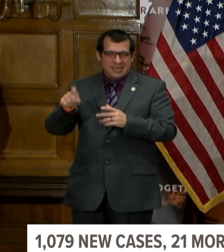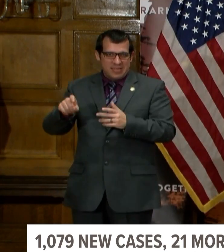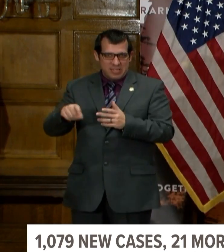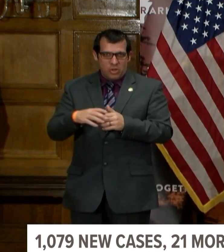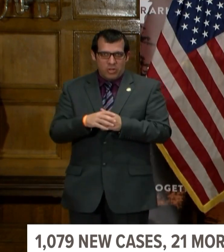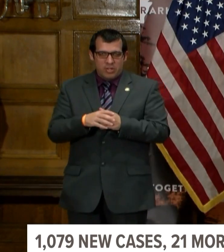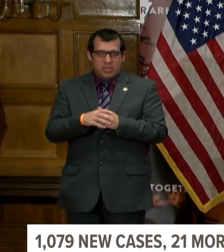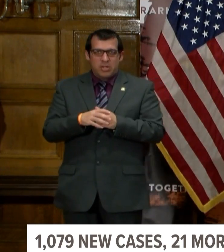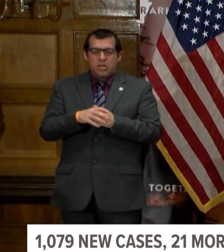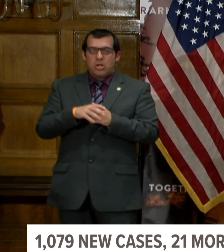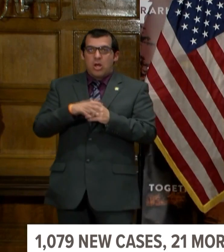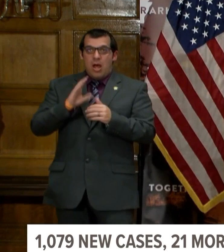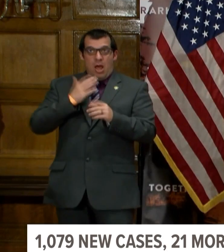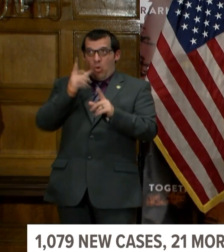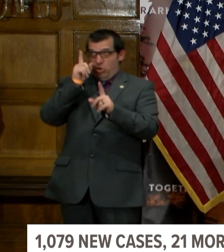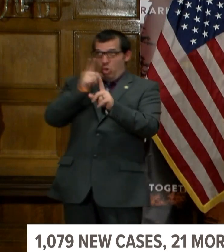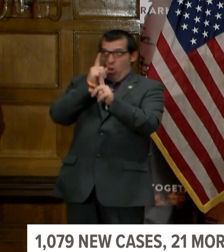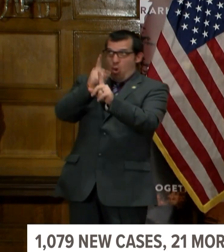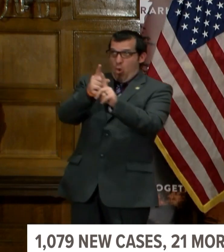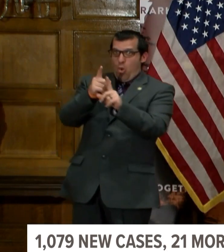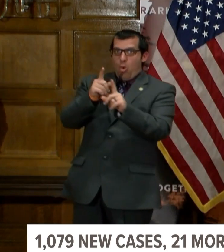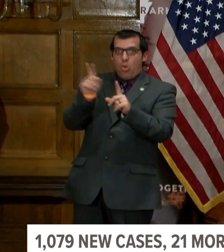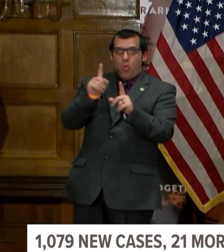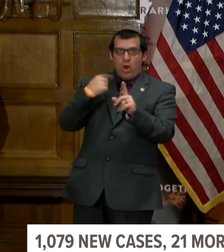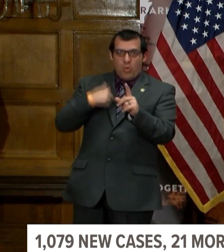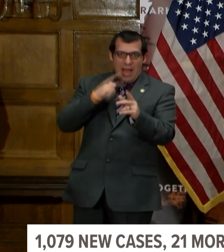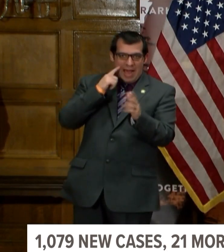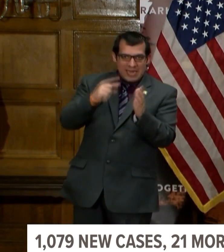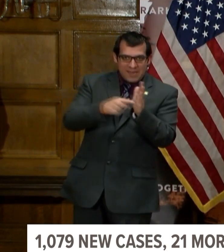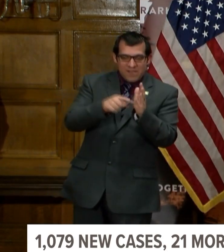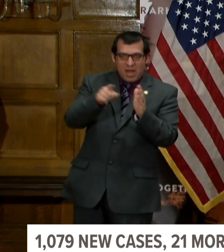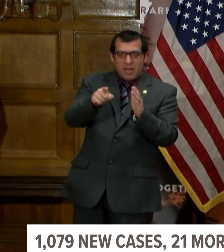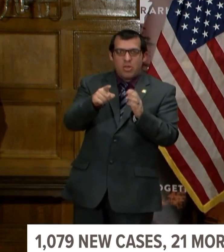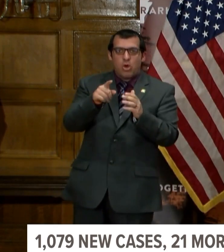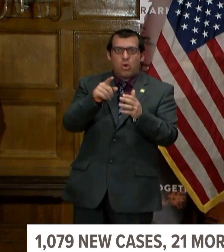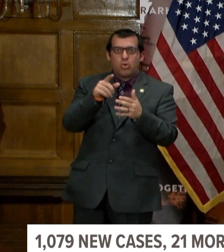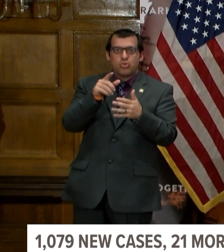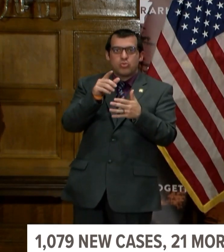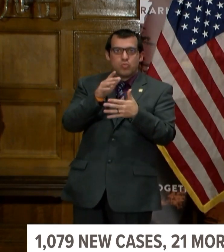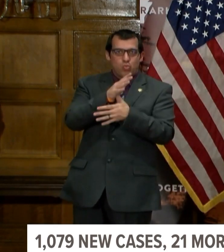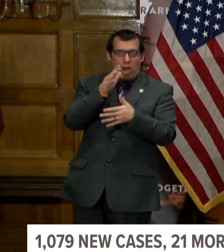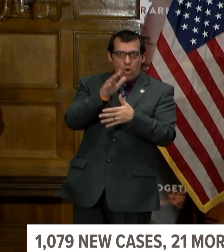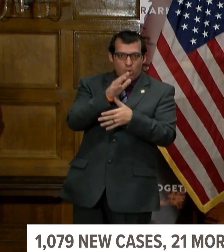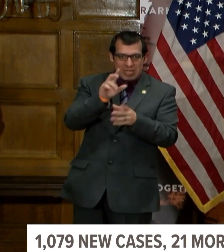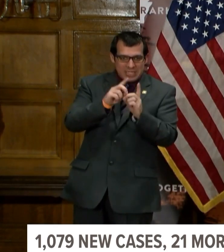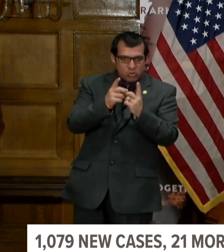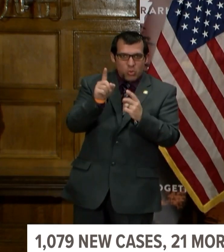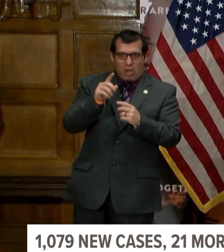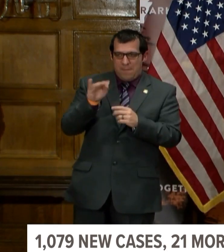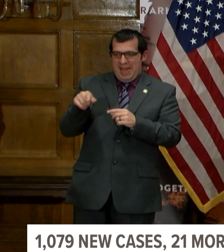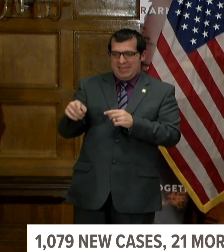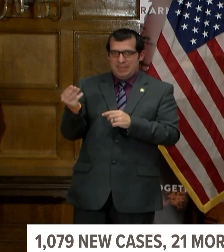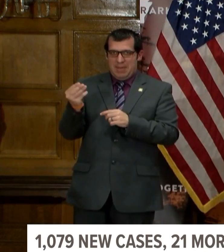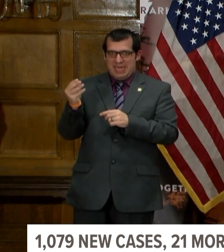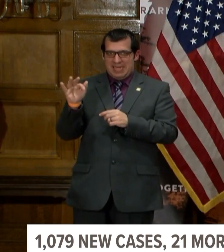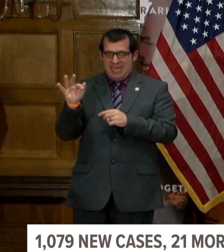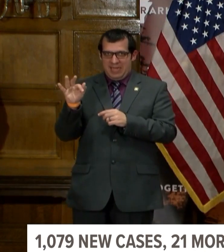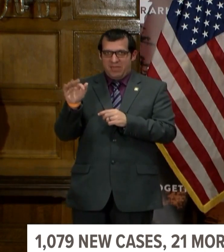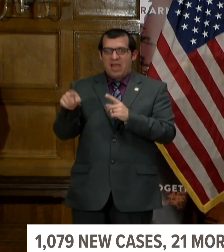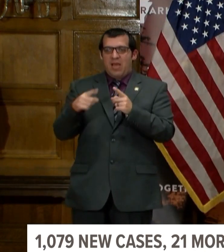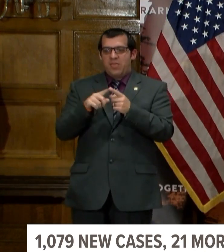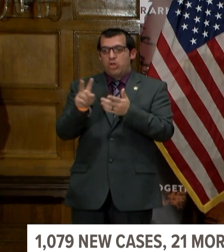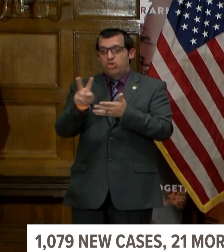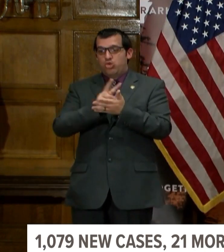The target date for identifying our priority districts is October 19th, on Monday. And then the next 2 weeks, we will go